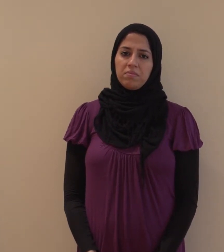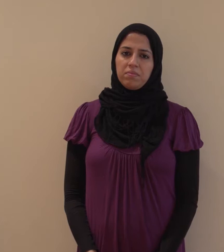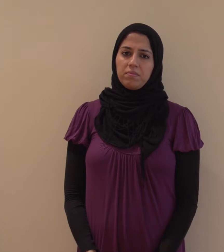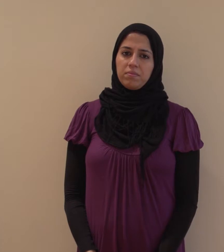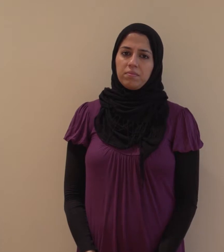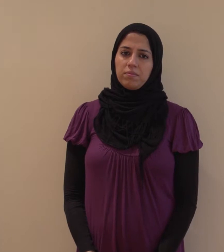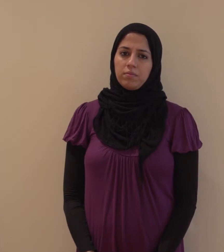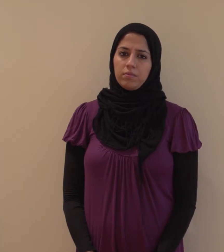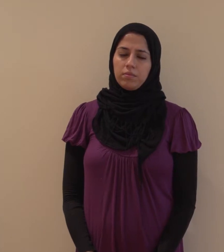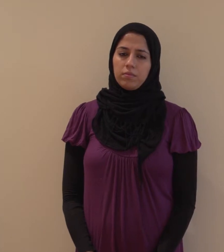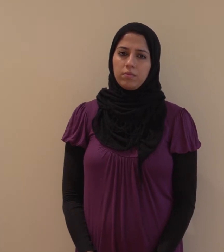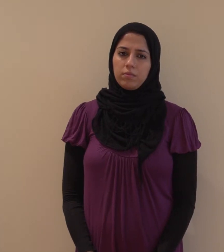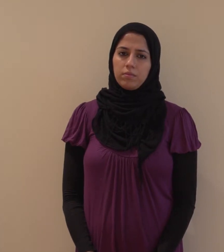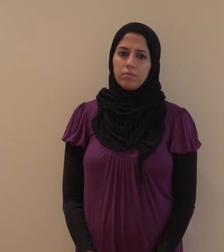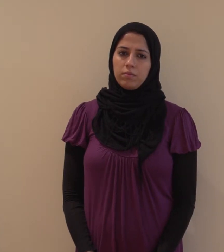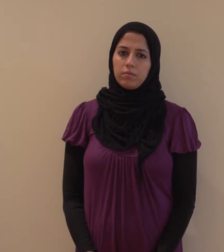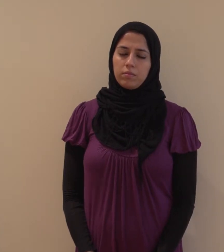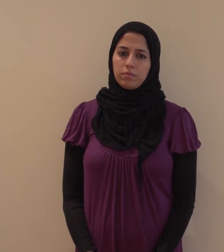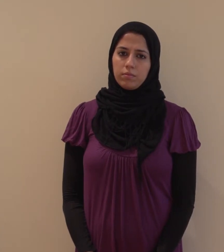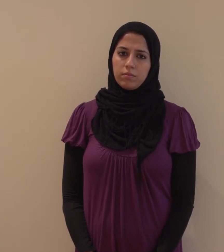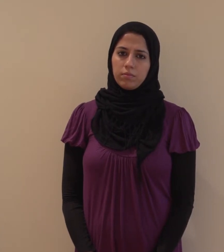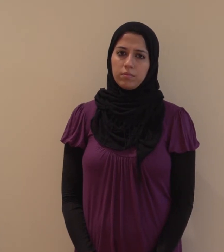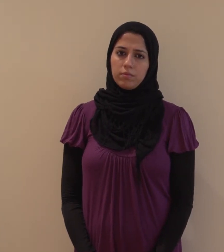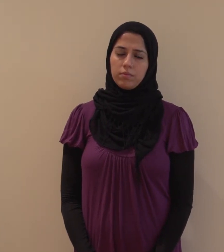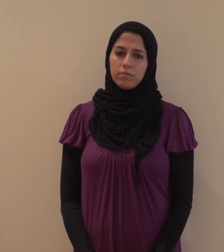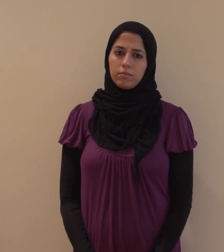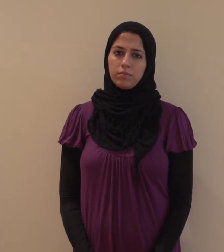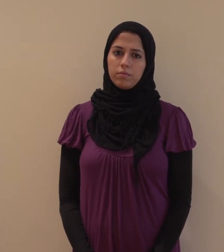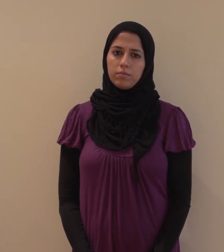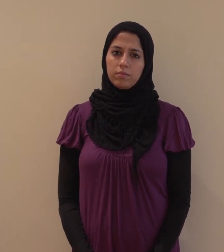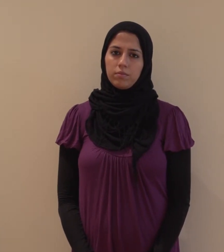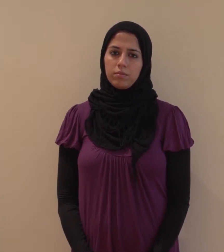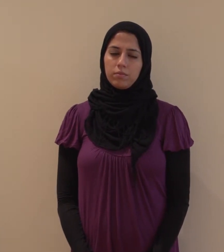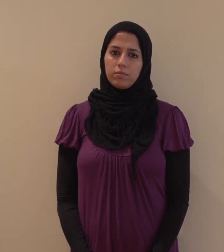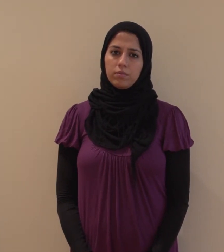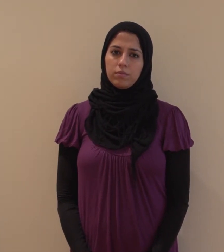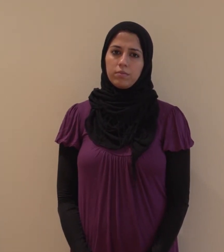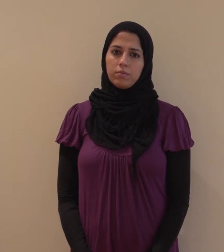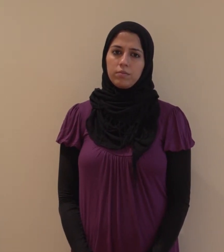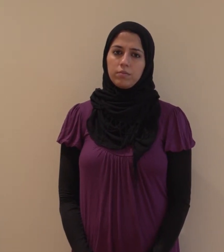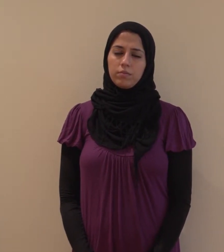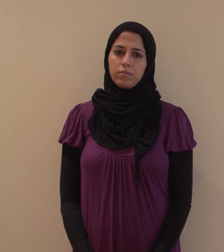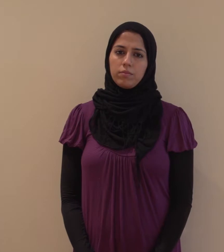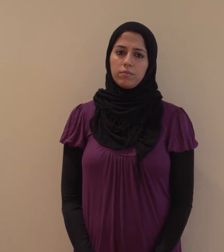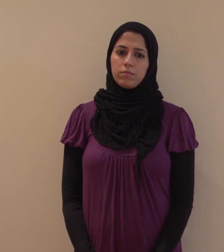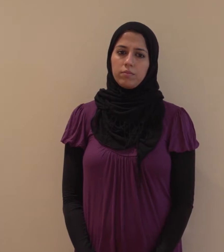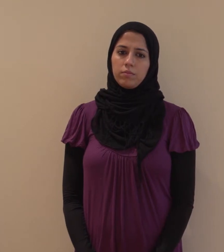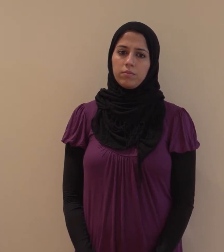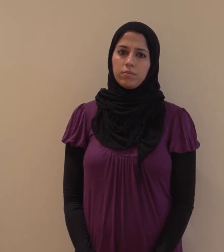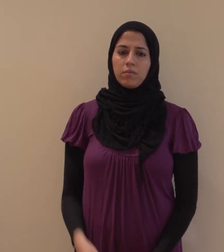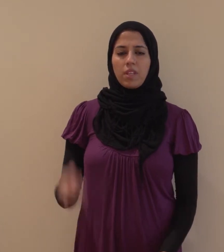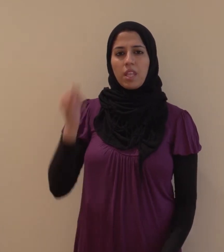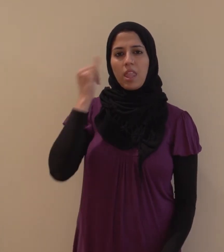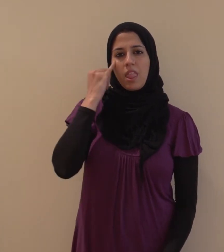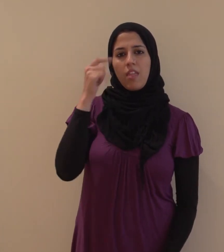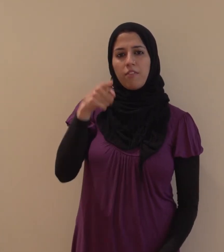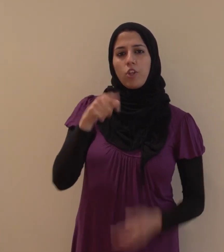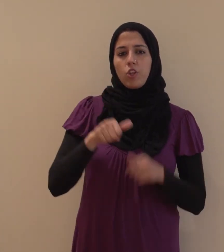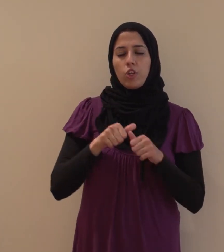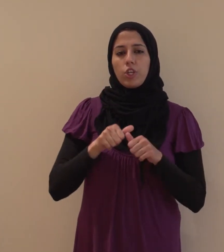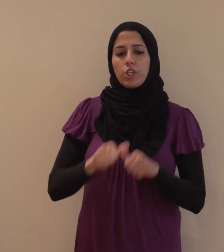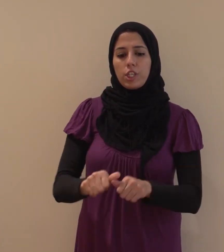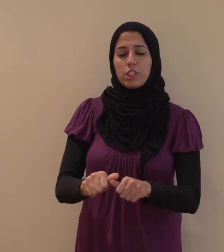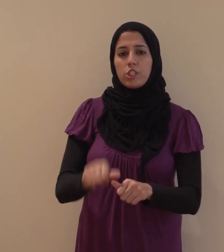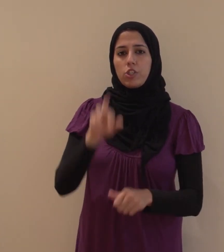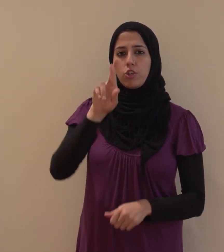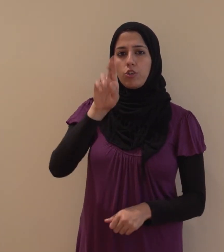is like a tied camel. If you keep checking it, that it is tied properly, you check it, then it will